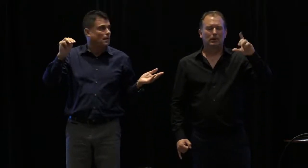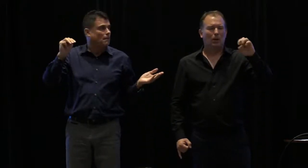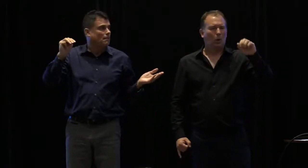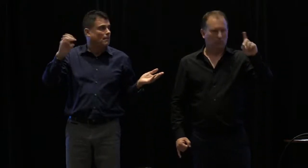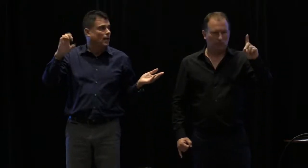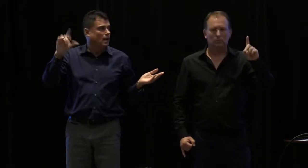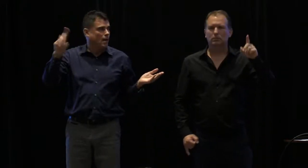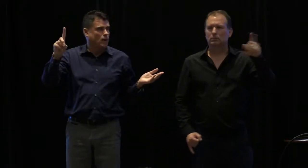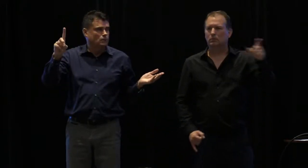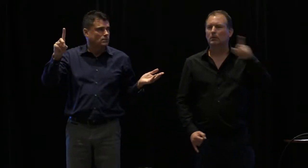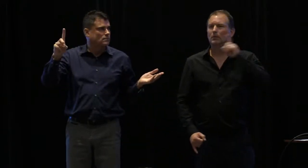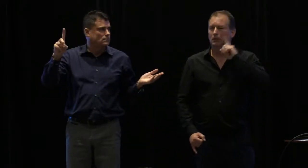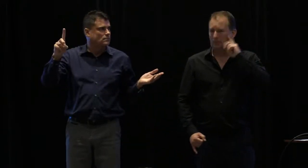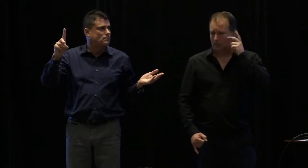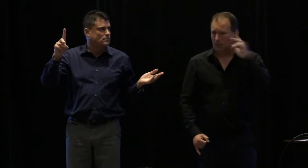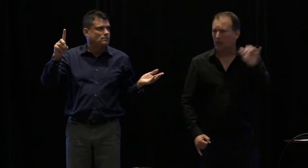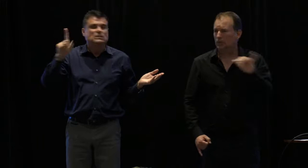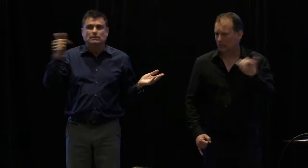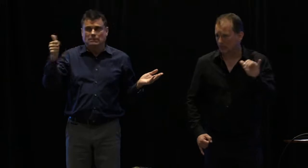Craig